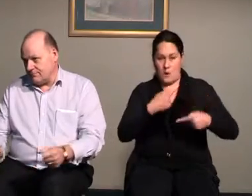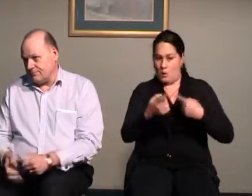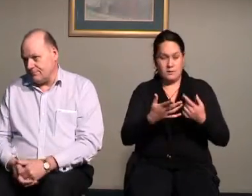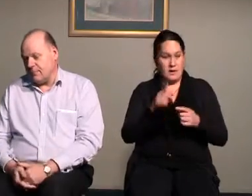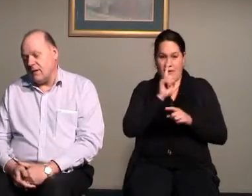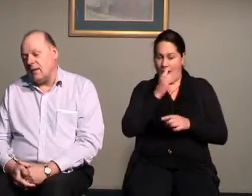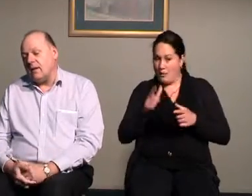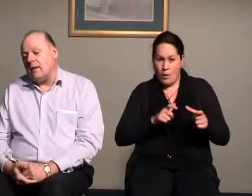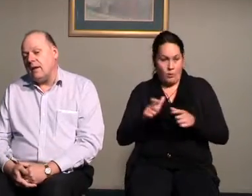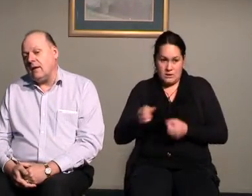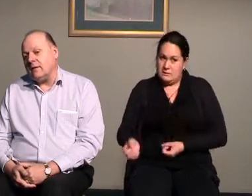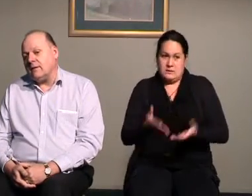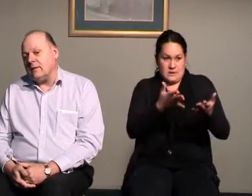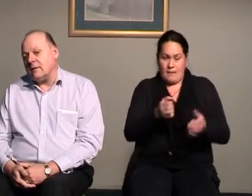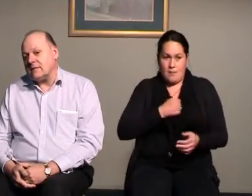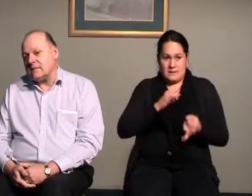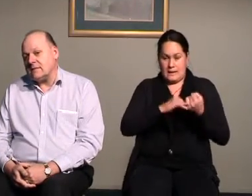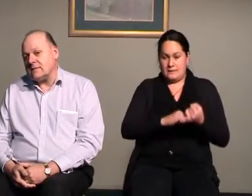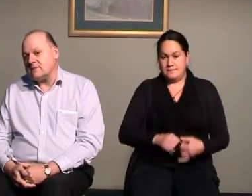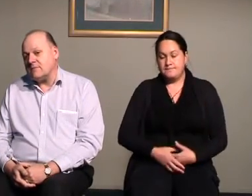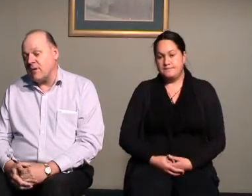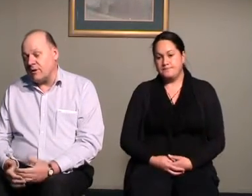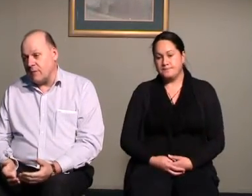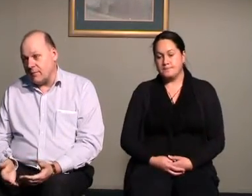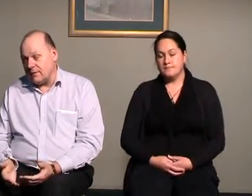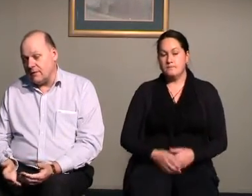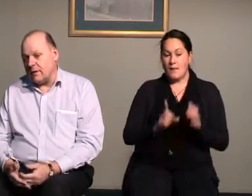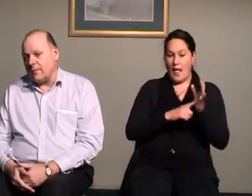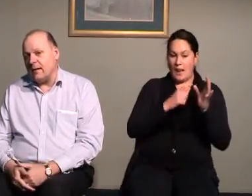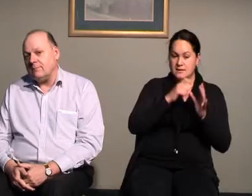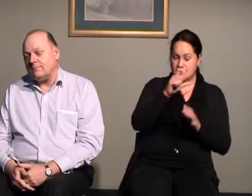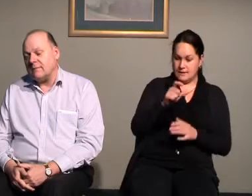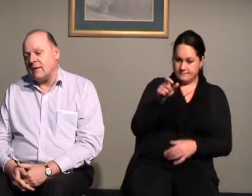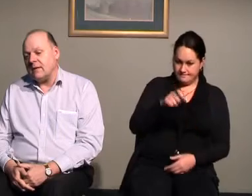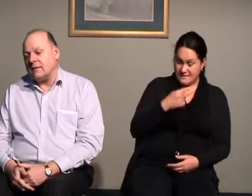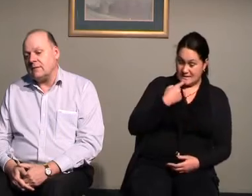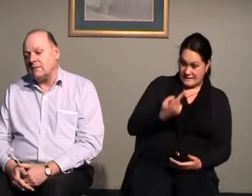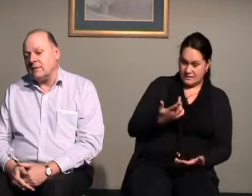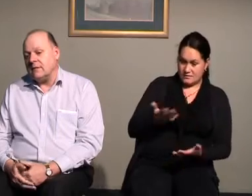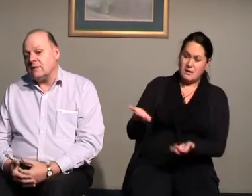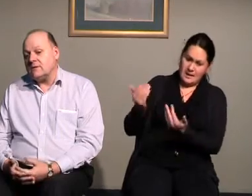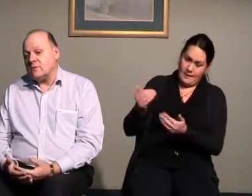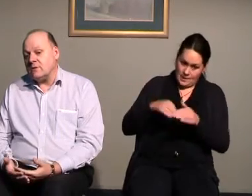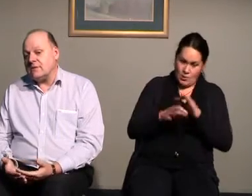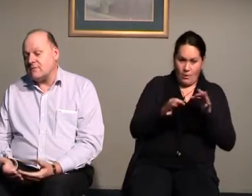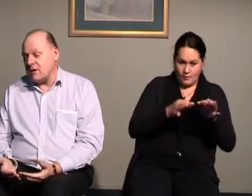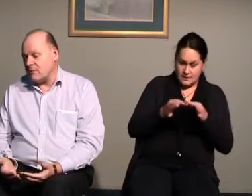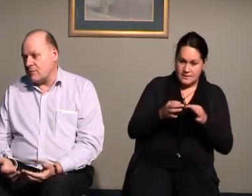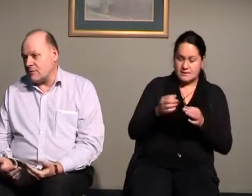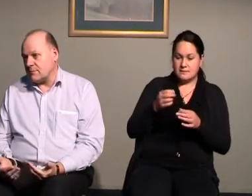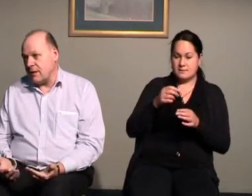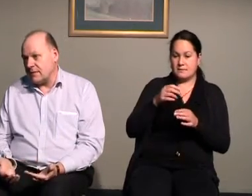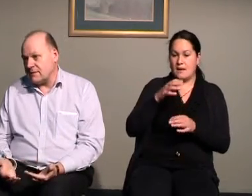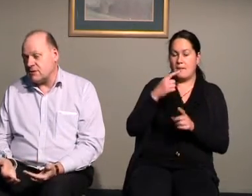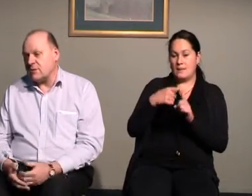him." And the LAC invited Mum in and the young man, and to at least have time for